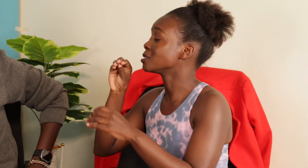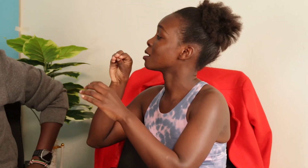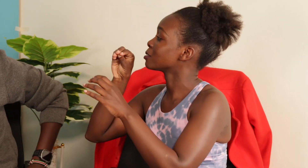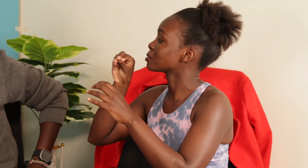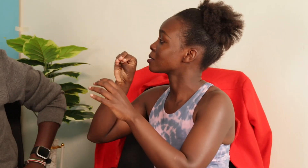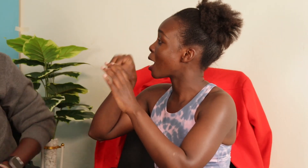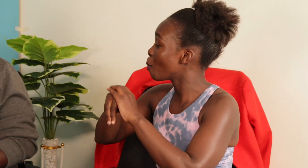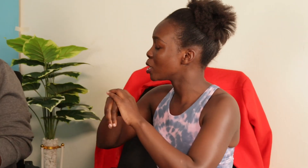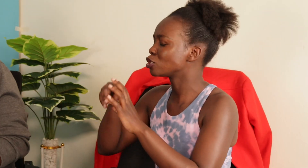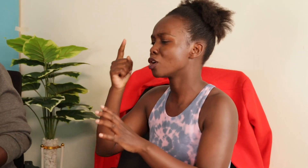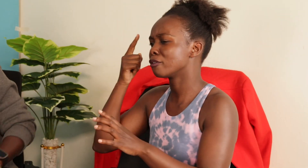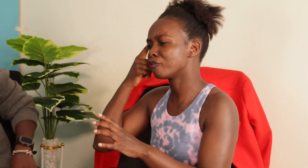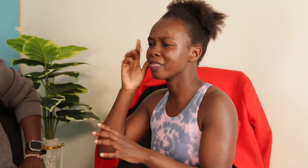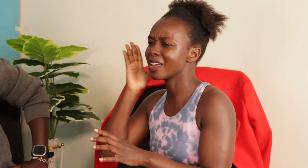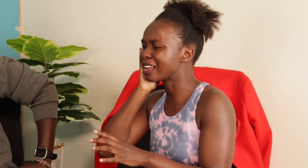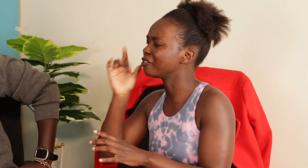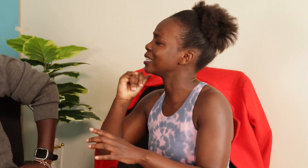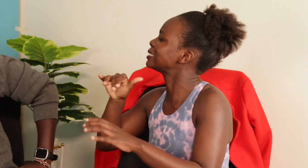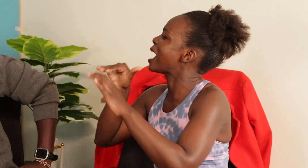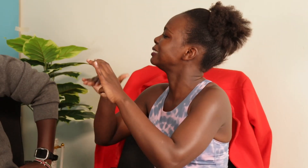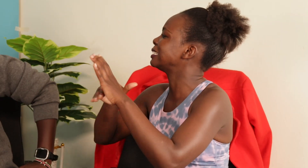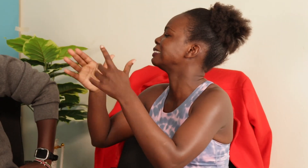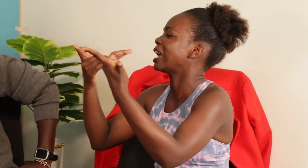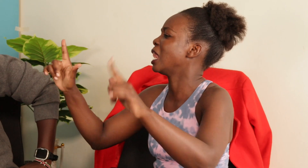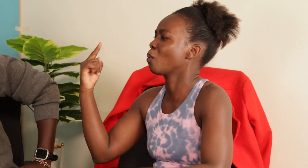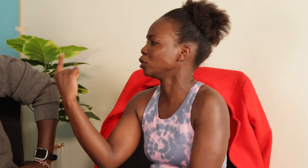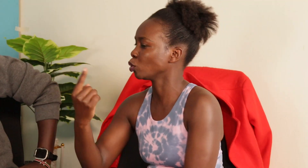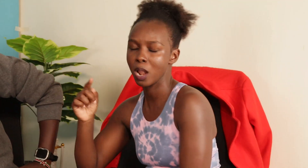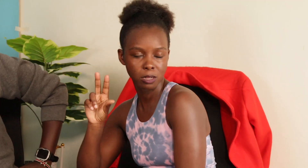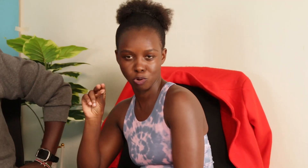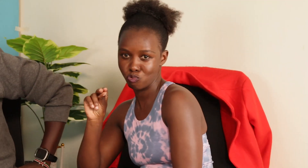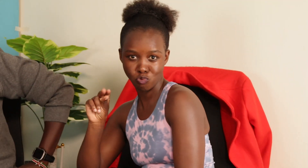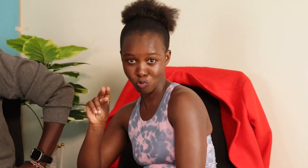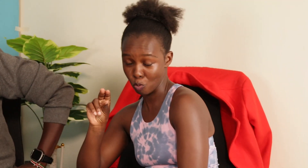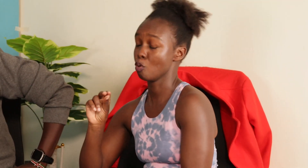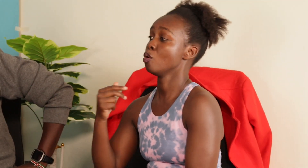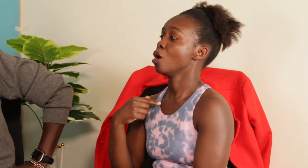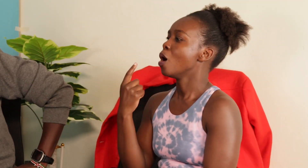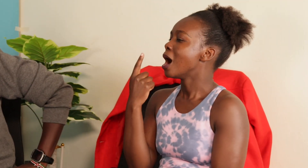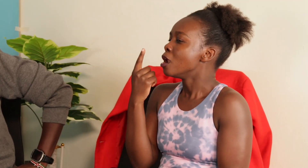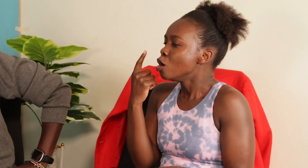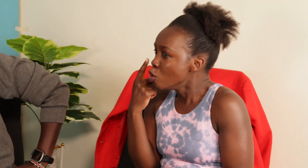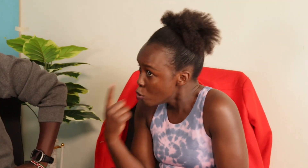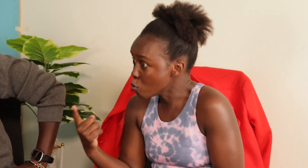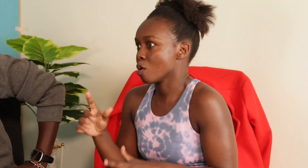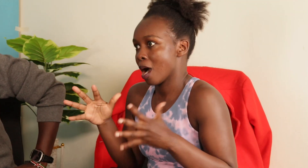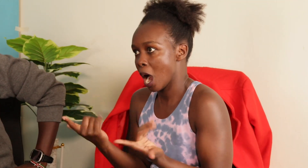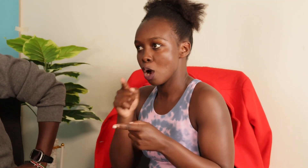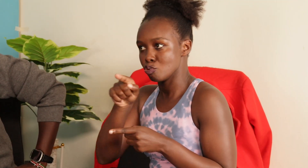I think and what I'm thinking as we need as a reasonable accommodation is not only language